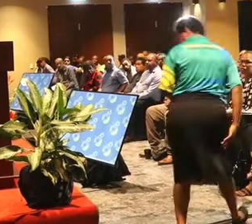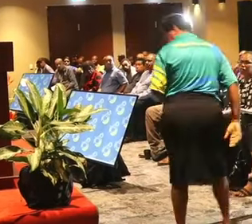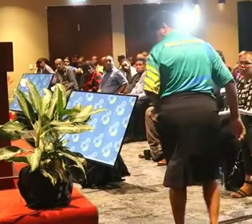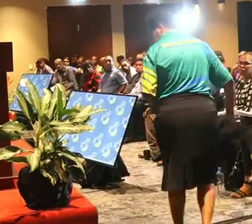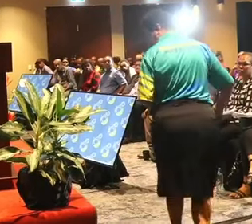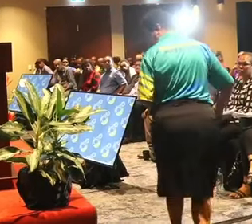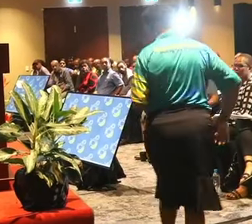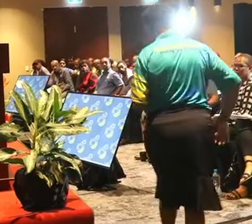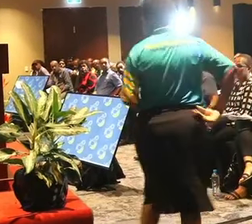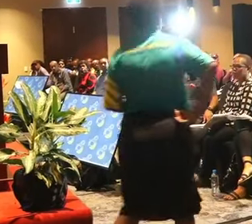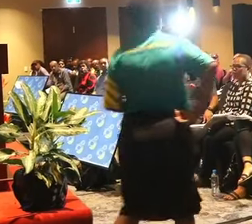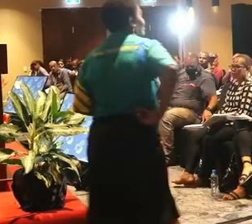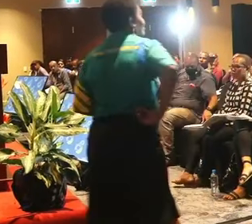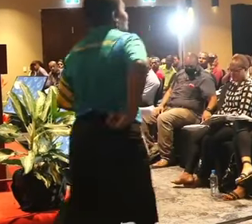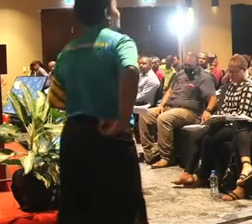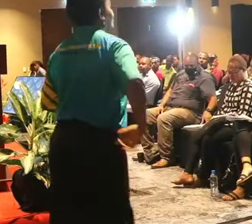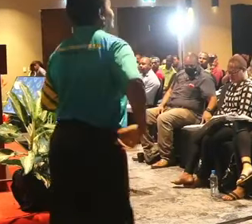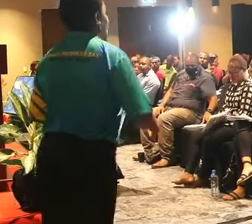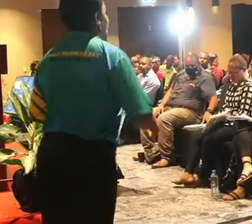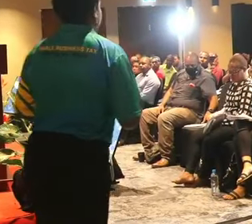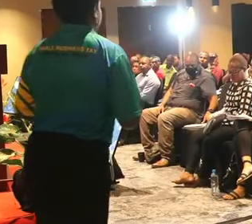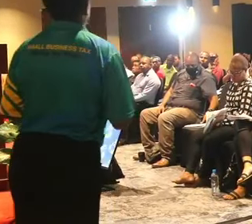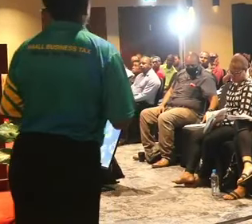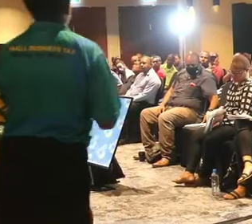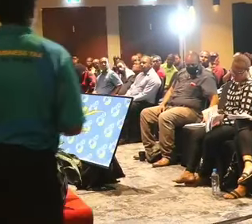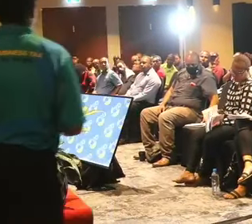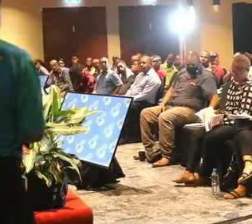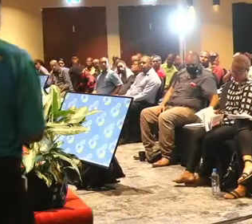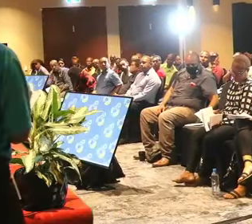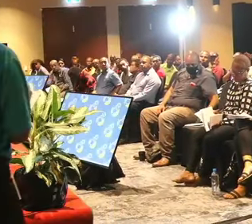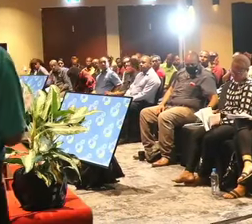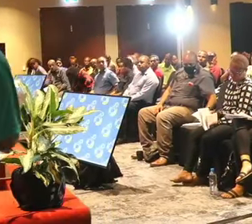Thank you, Amanda, for your presentation.